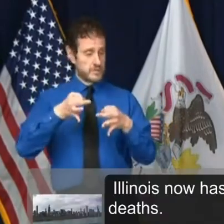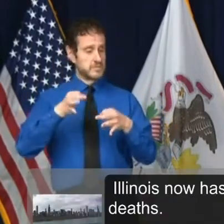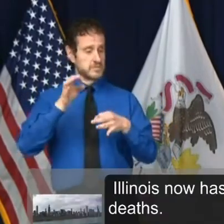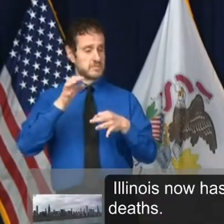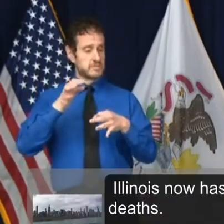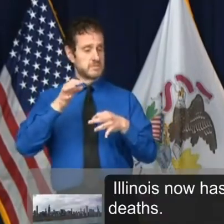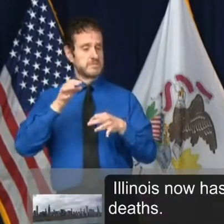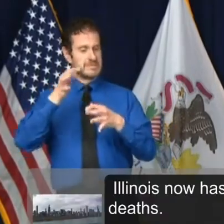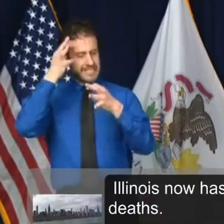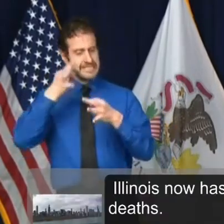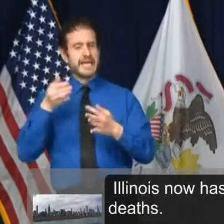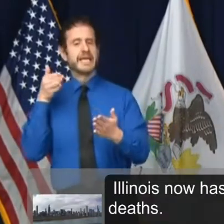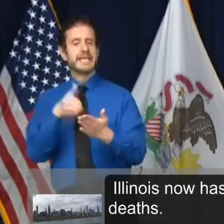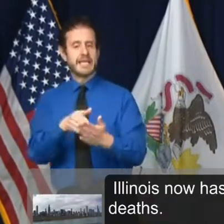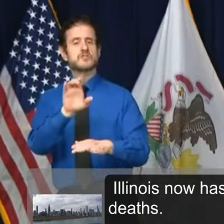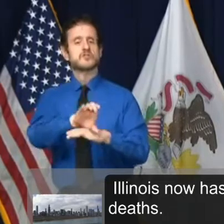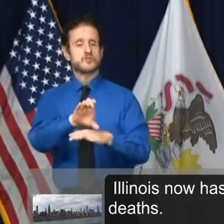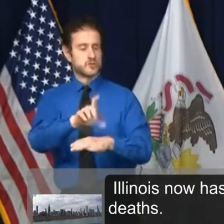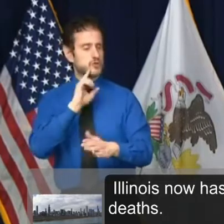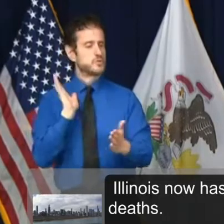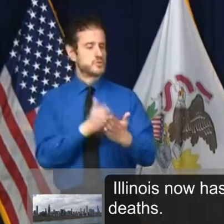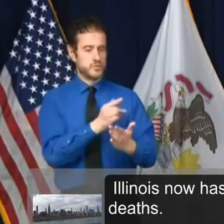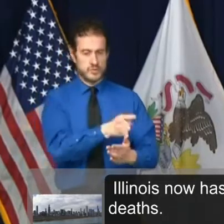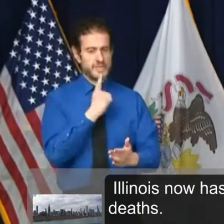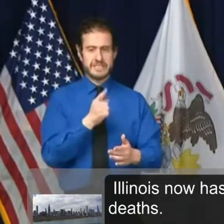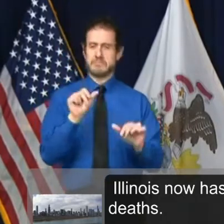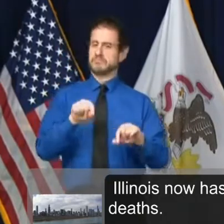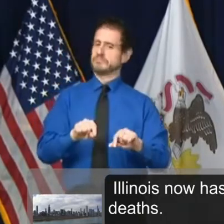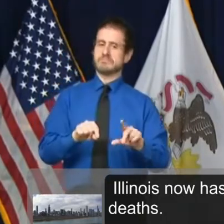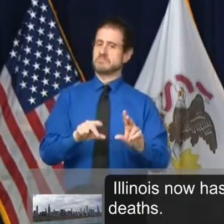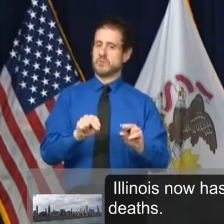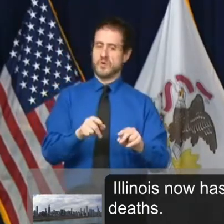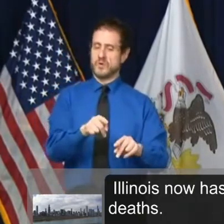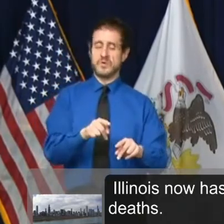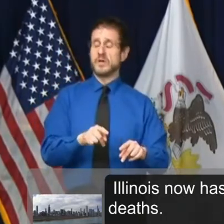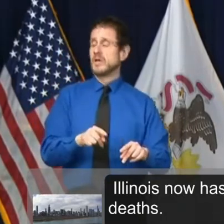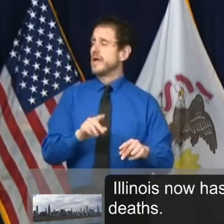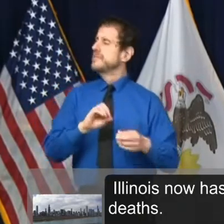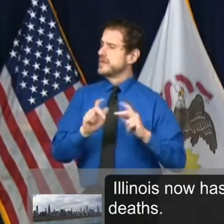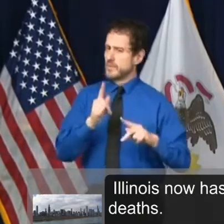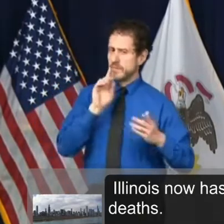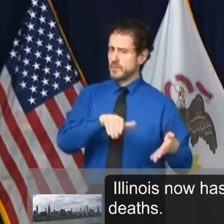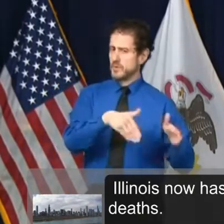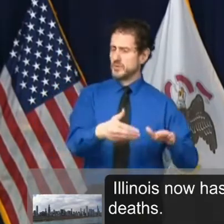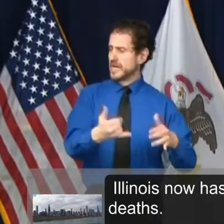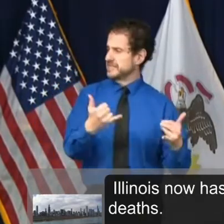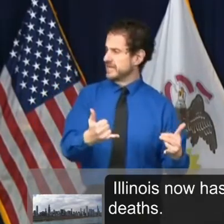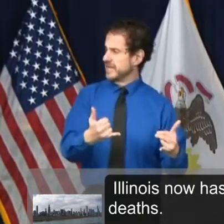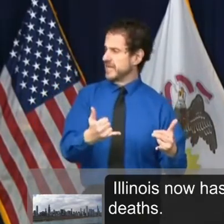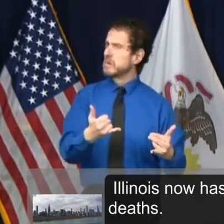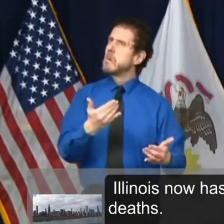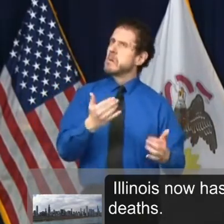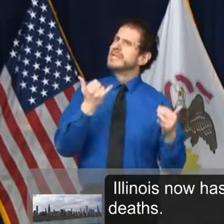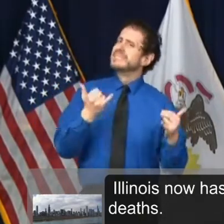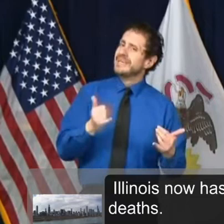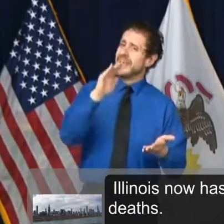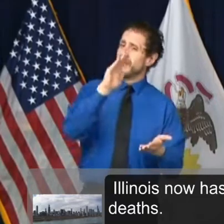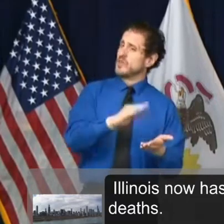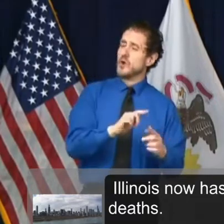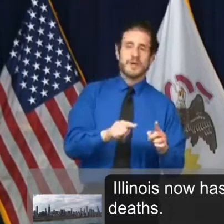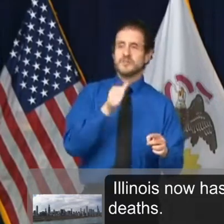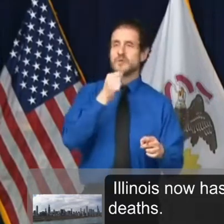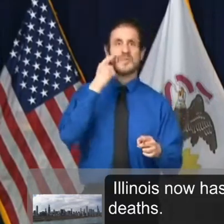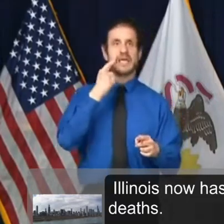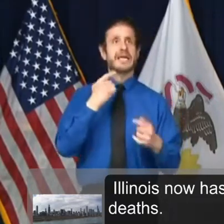As to the number of fatalities today, I would just encourage everybody to look at these things